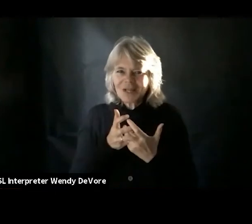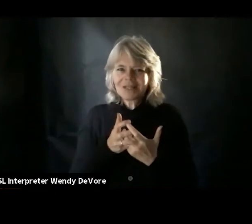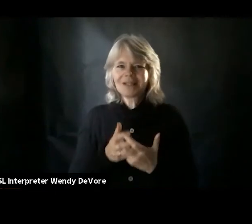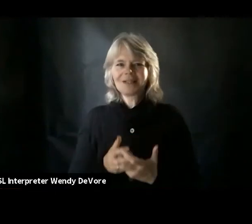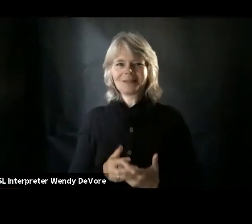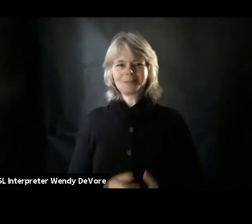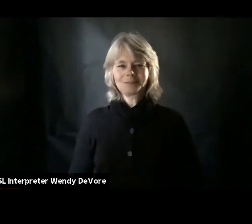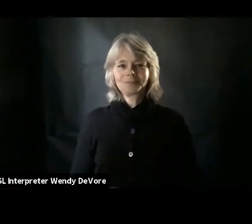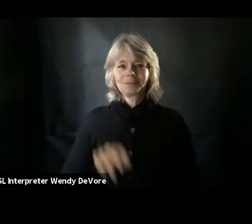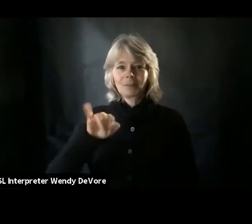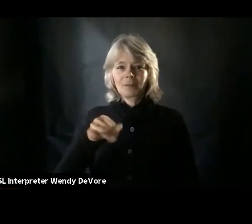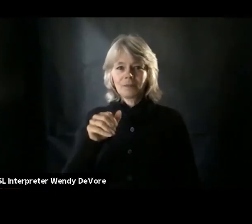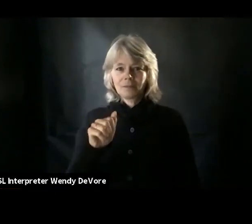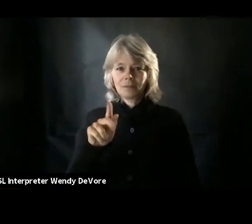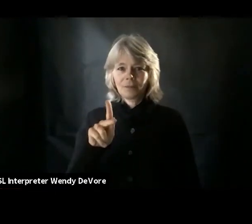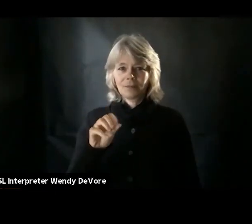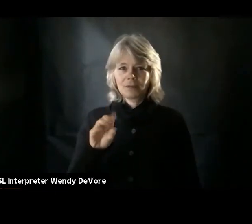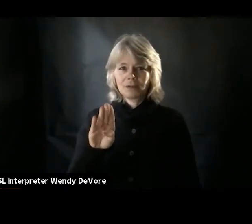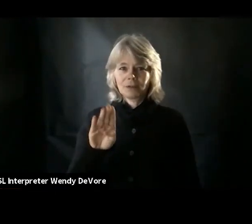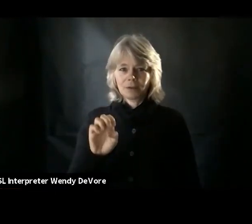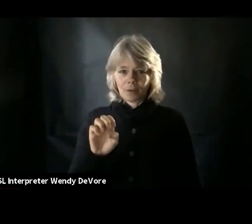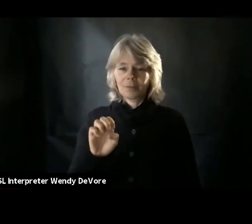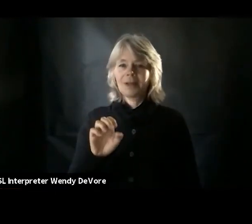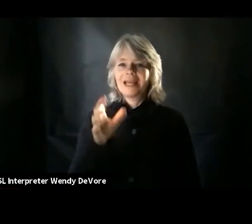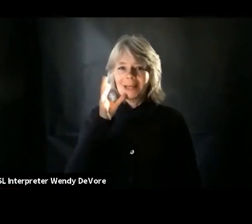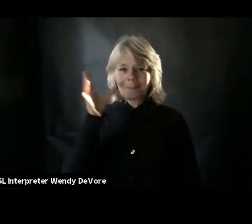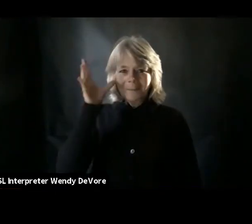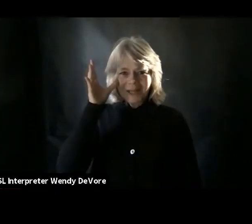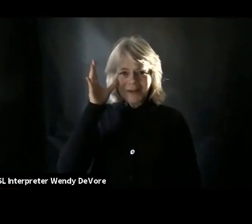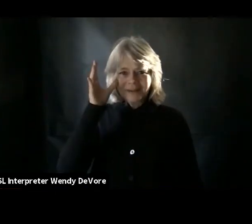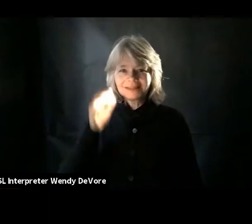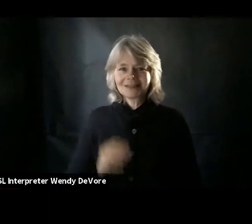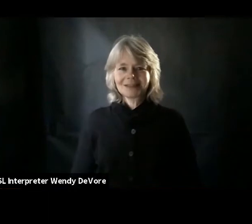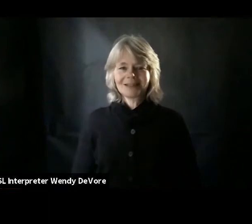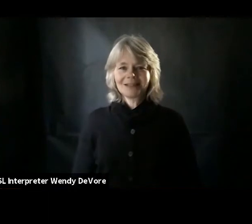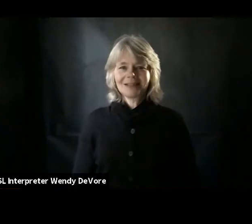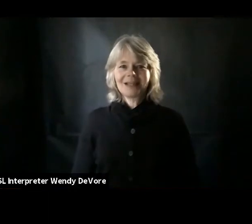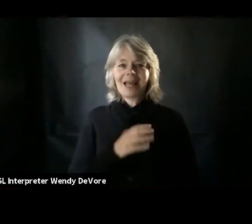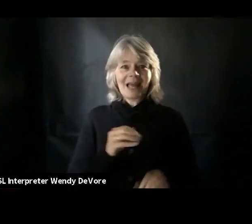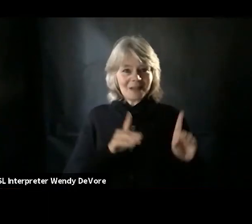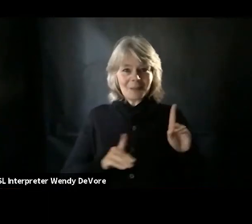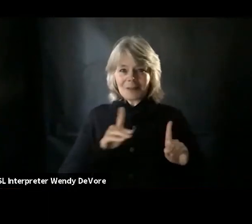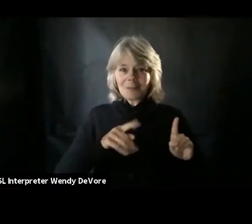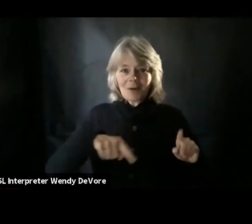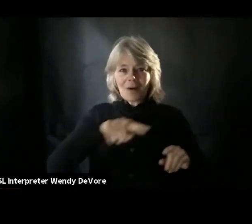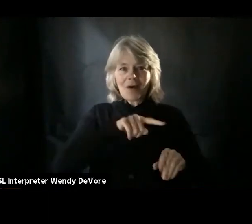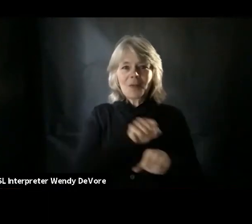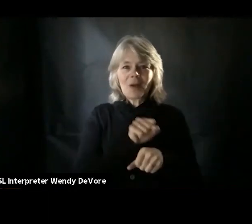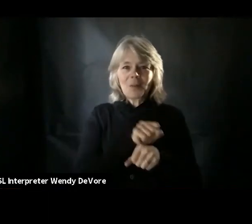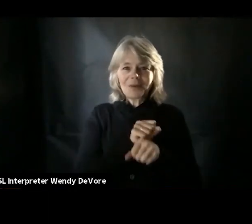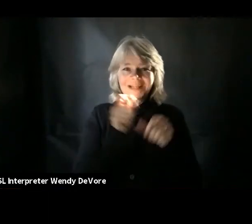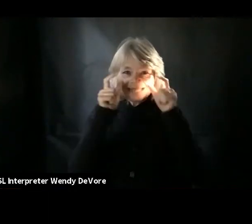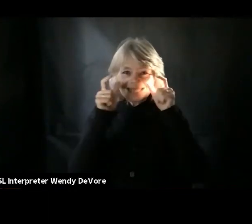So Jacoby and his parents and the people who work at the eyeglass